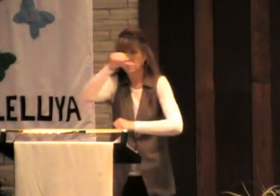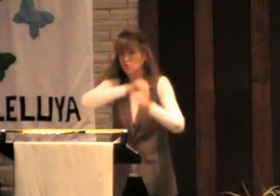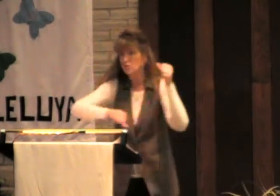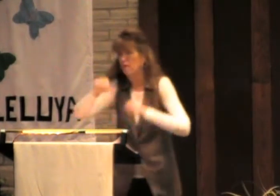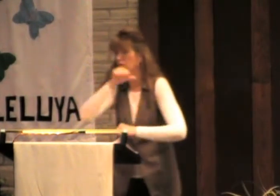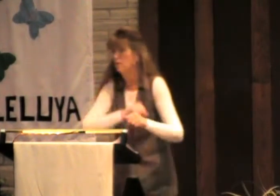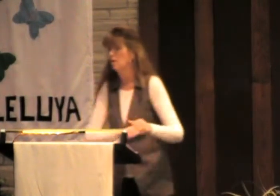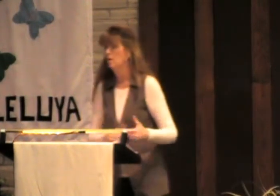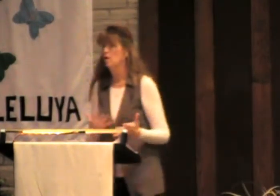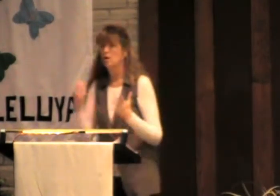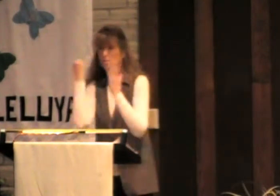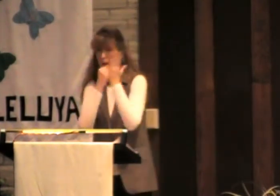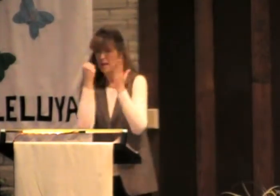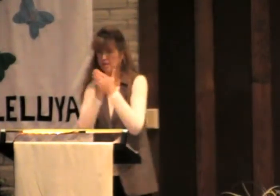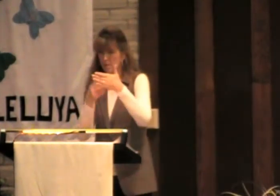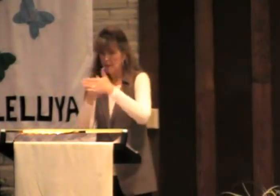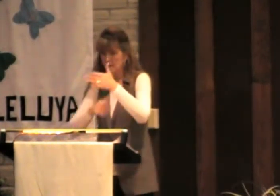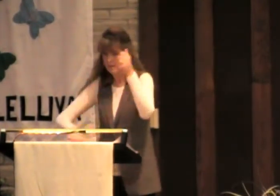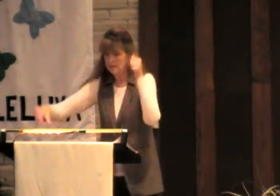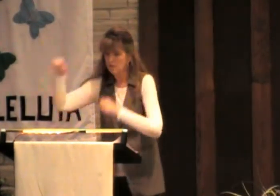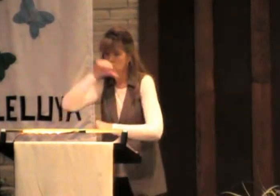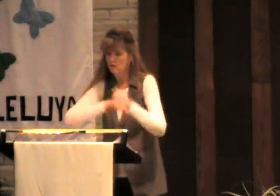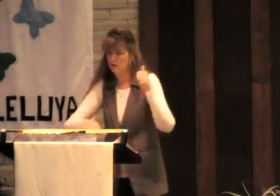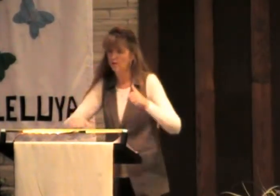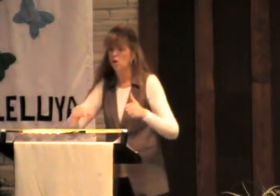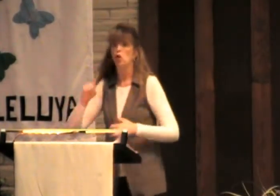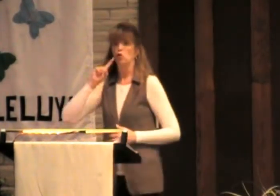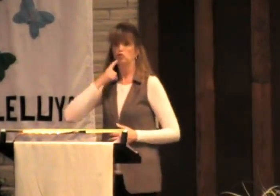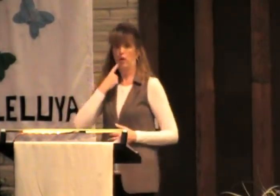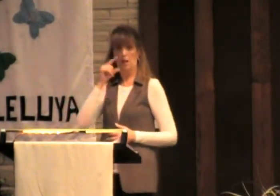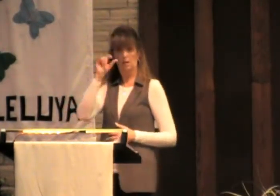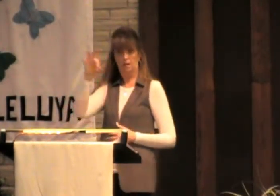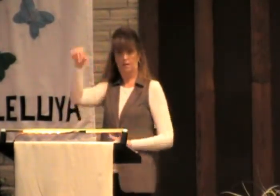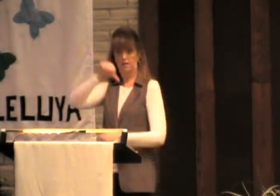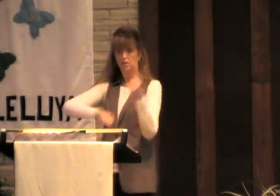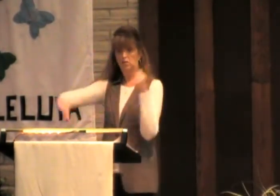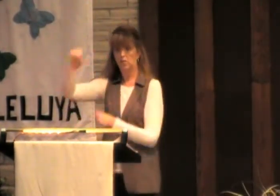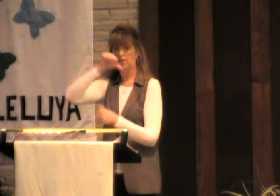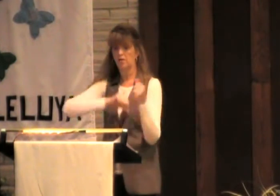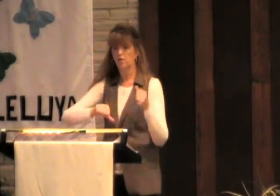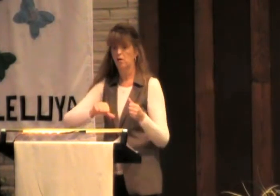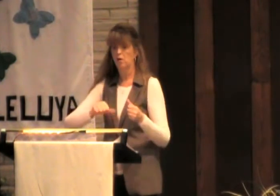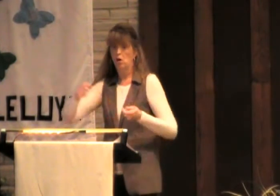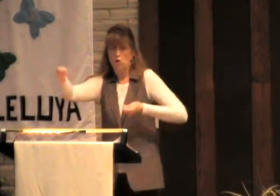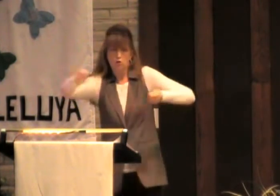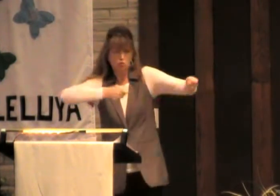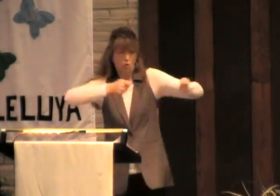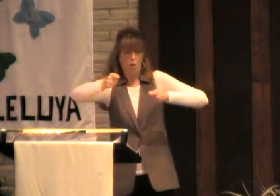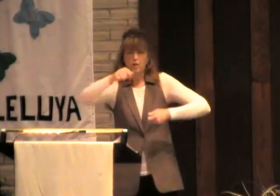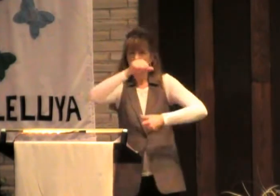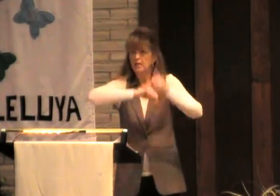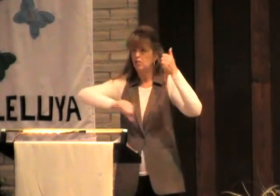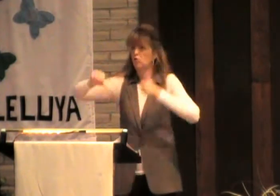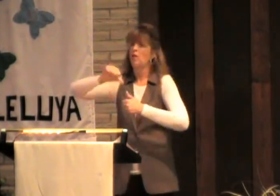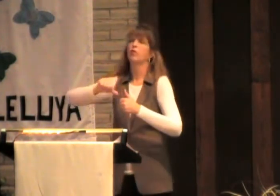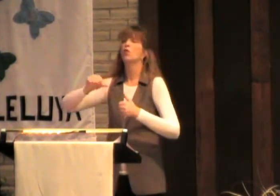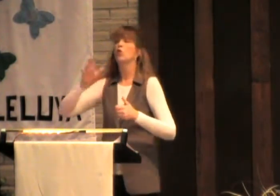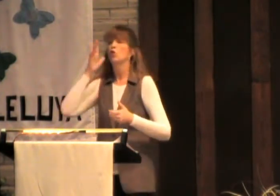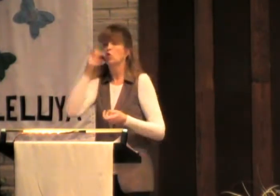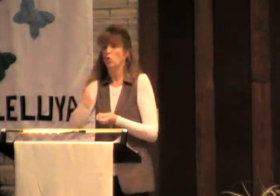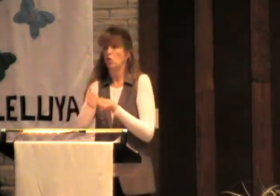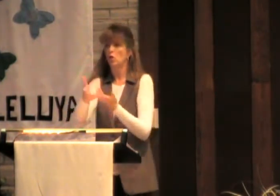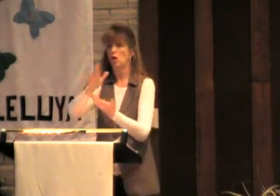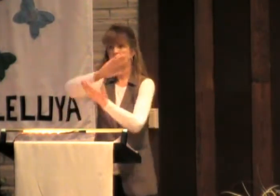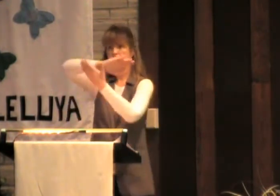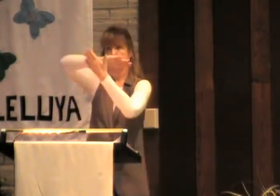So if you gossip against each other or backstab each other or are jealous of each other, try to